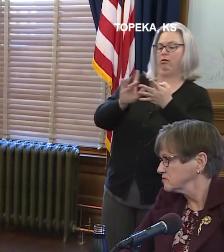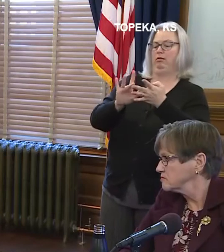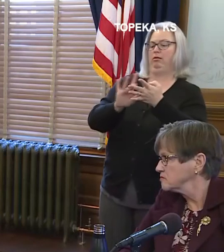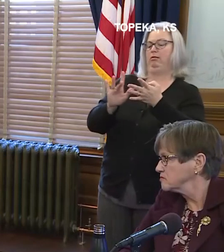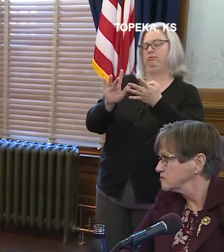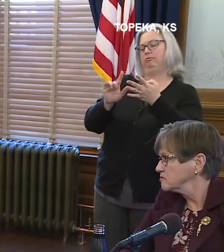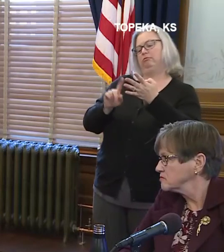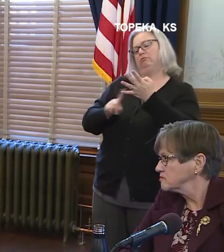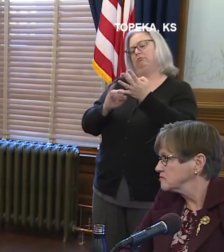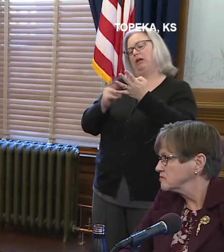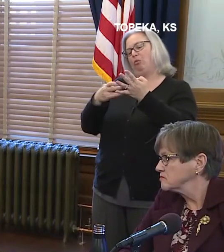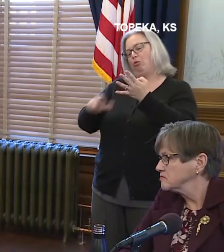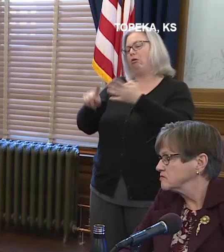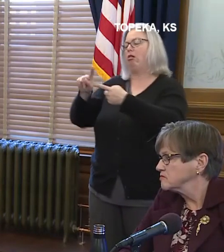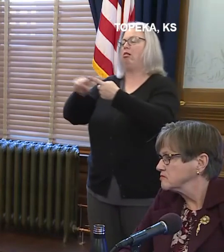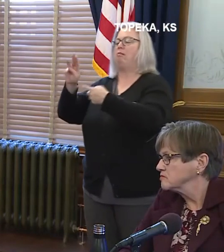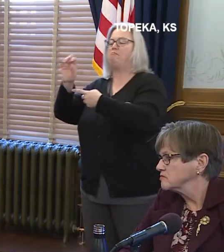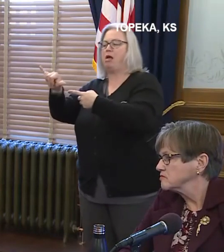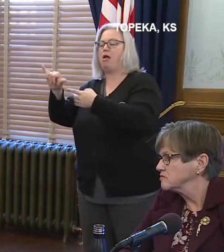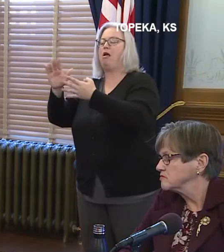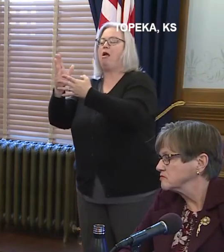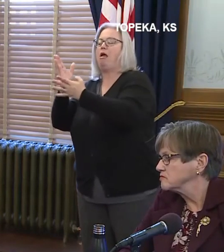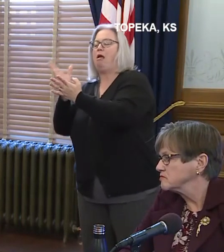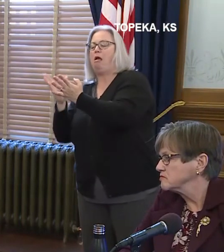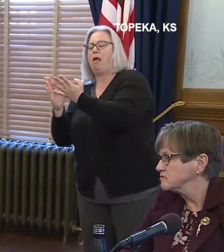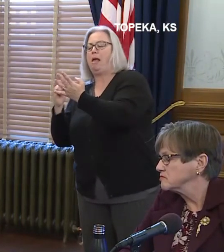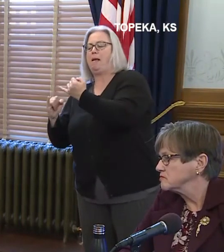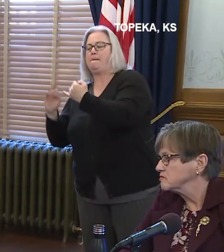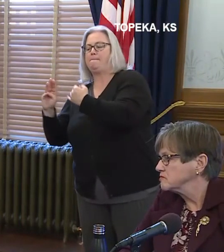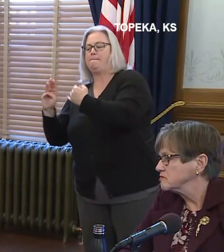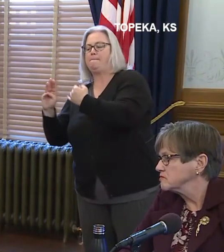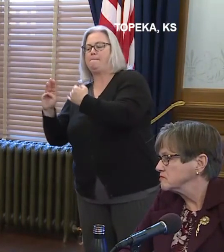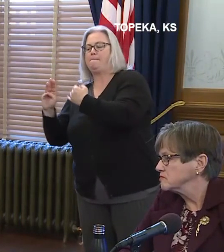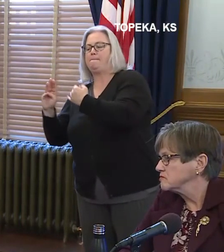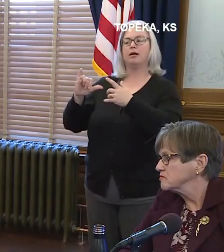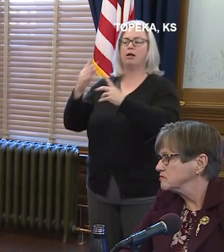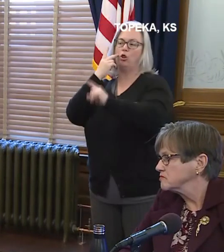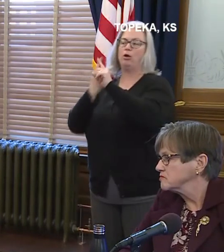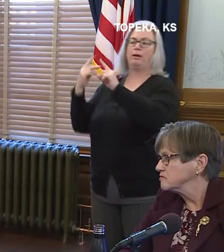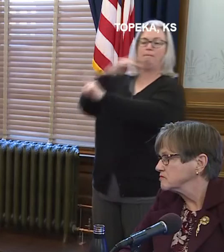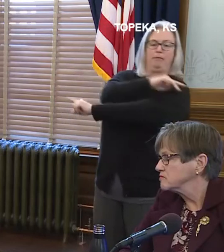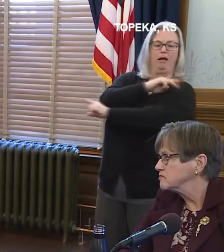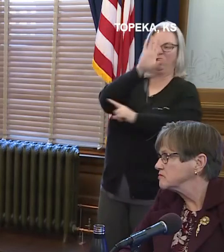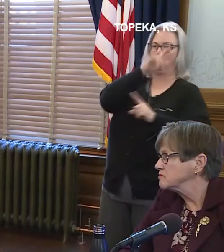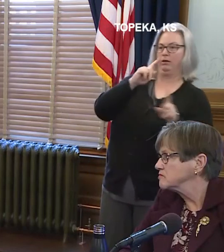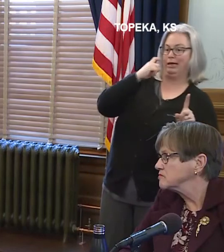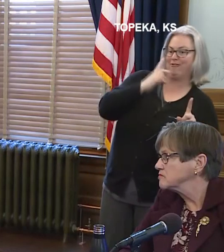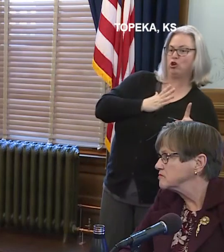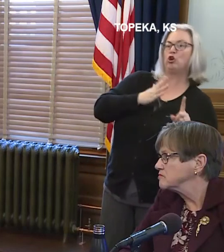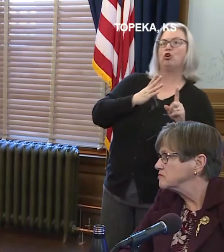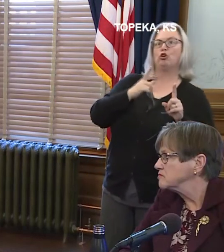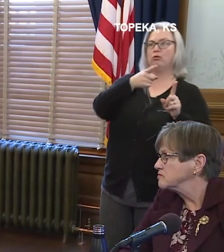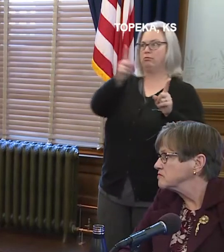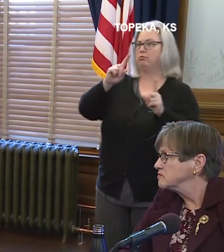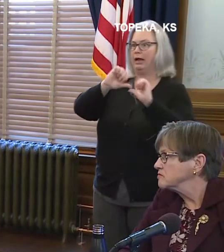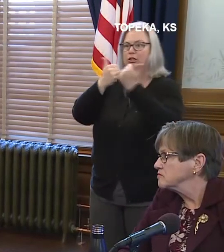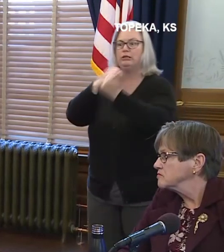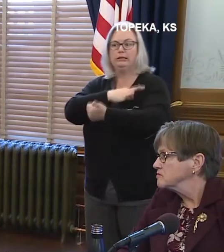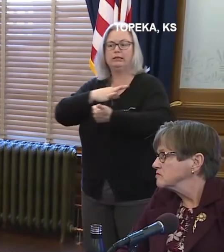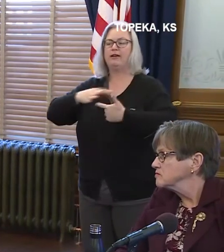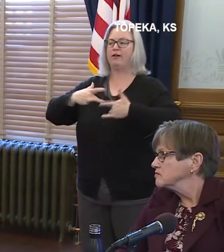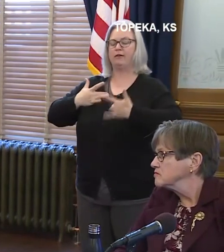May, and the end of May. And it has been very reassuring to me, and I know to the governor and our respective agencies and staff,